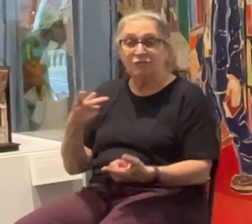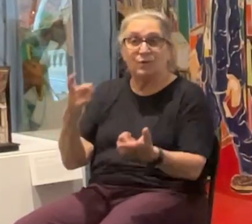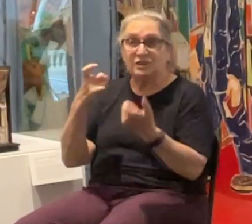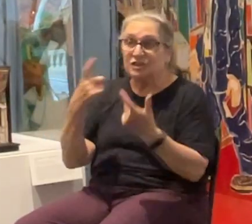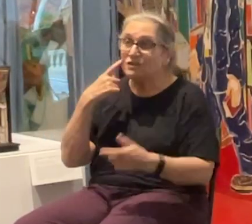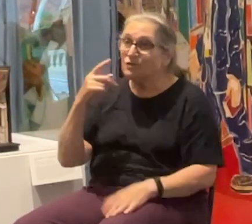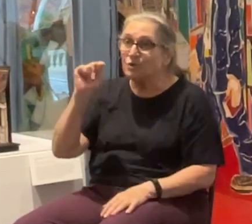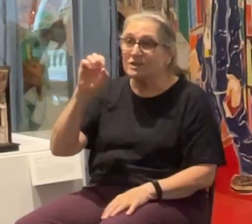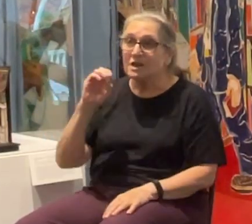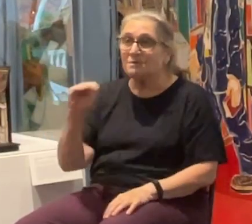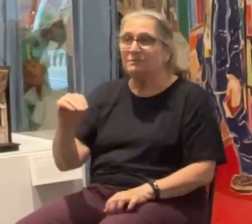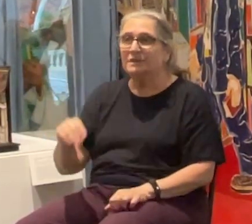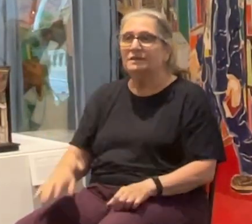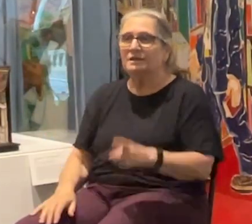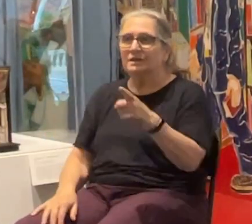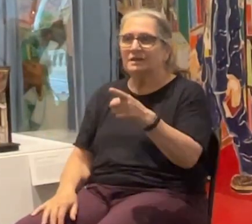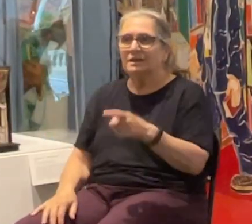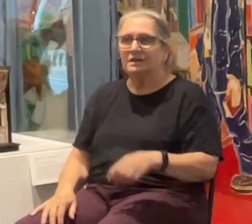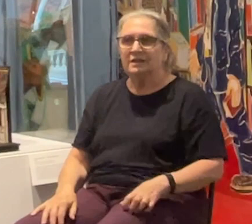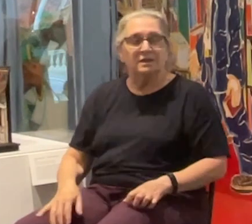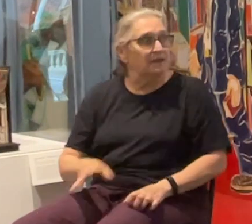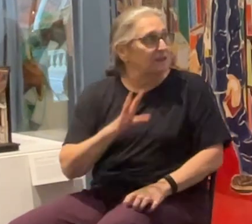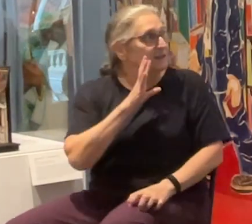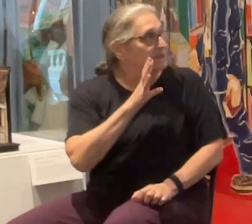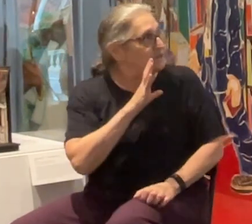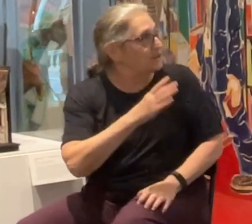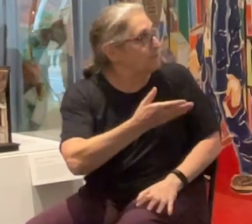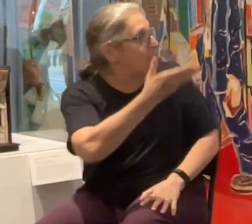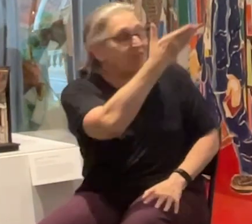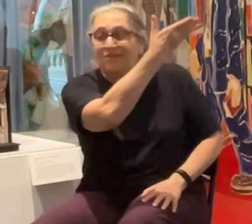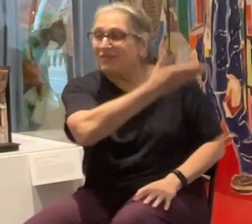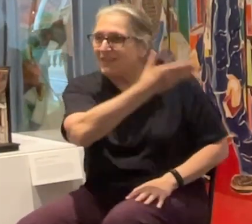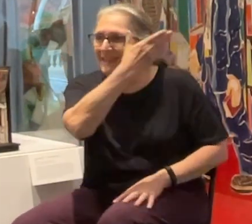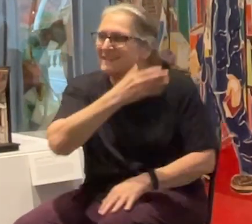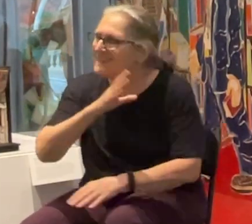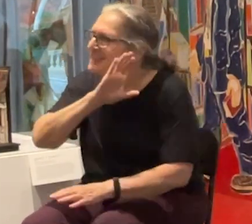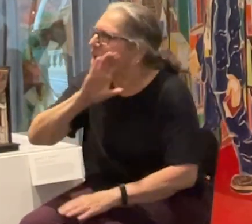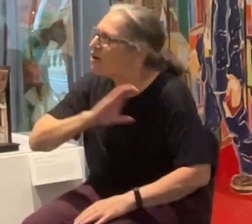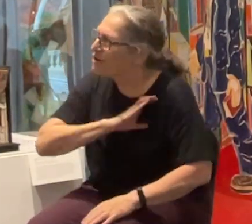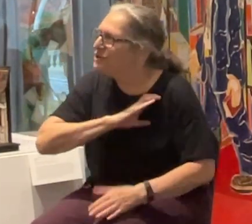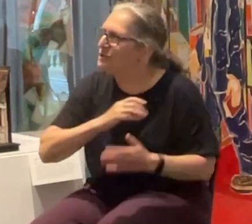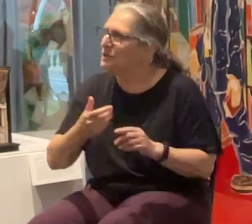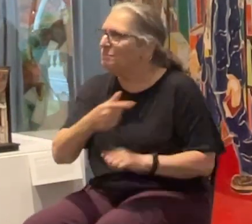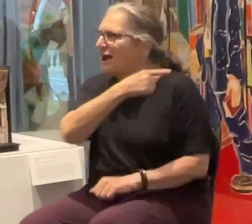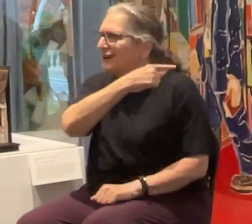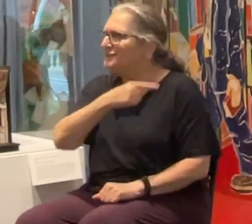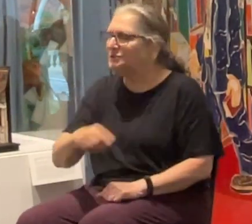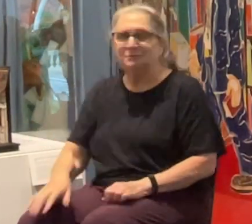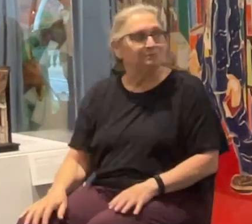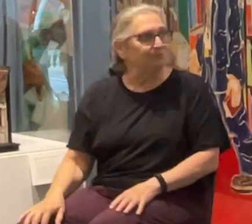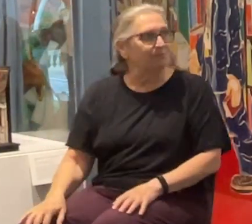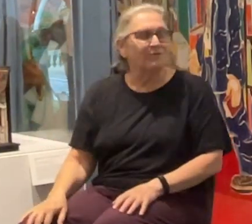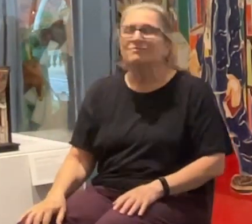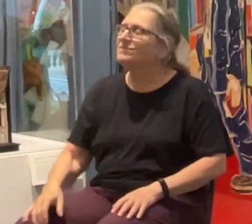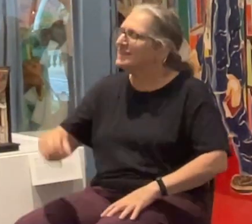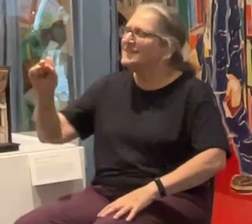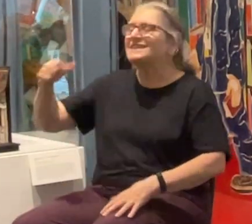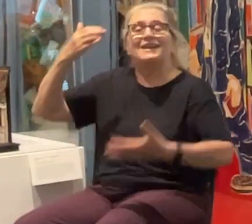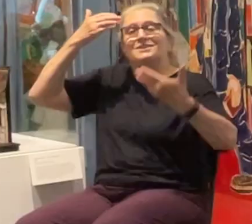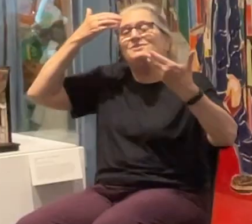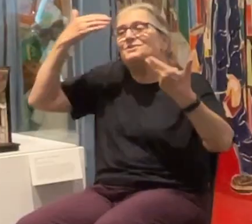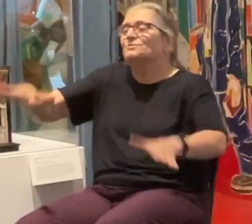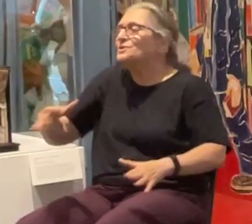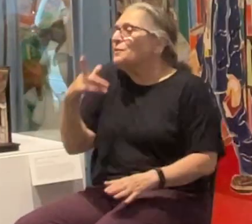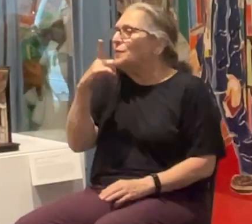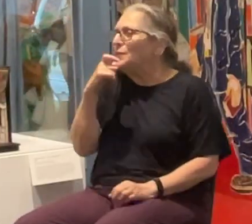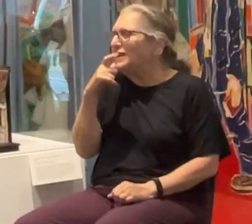Mm-hmm. Could you talk about the creation of that character behind you there? Yes. I don't know who that is. Let